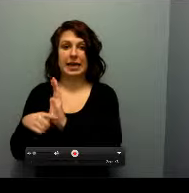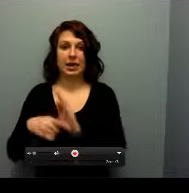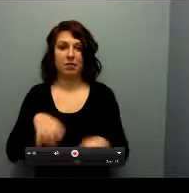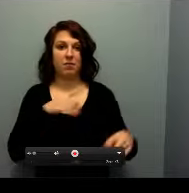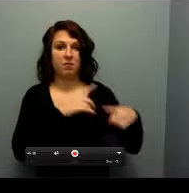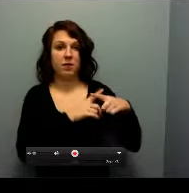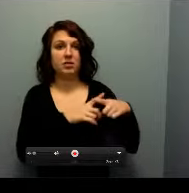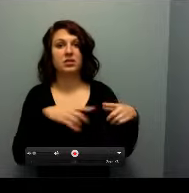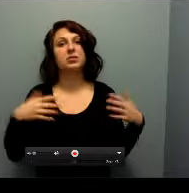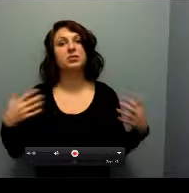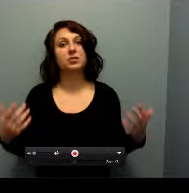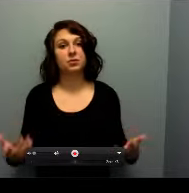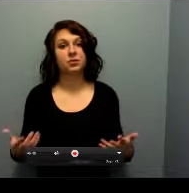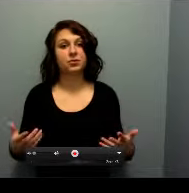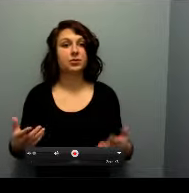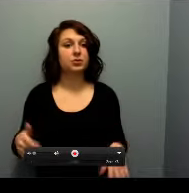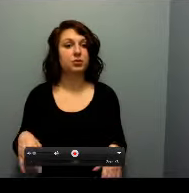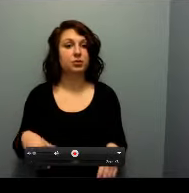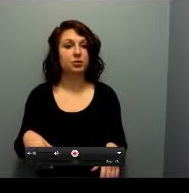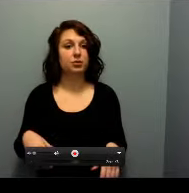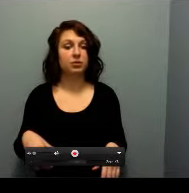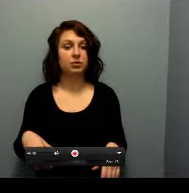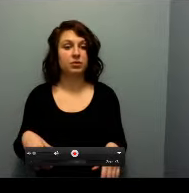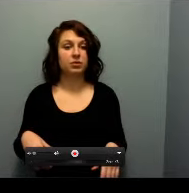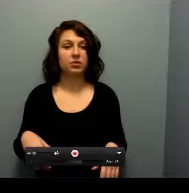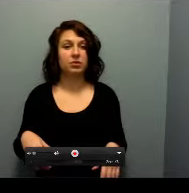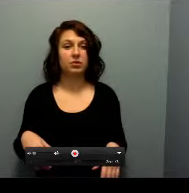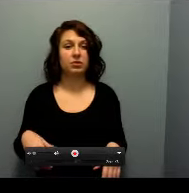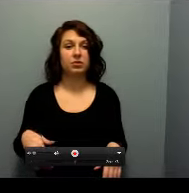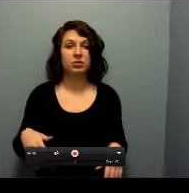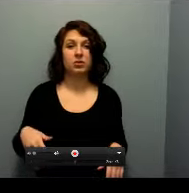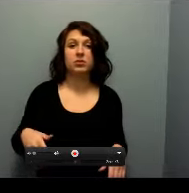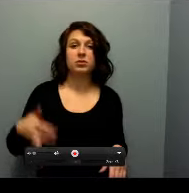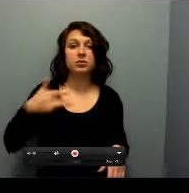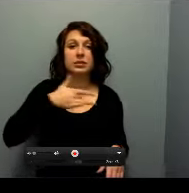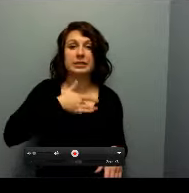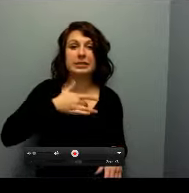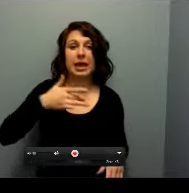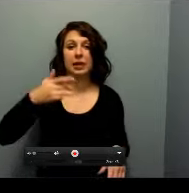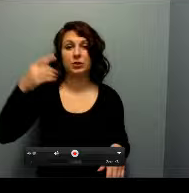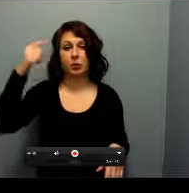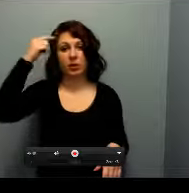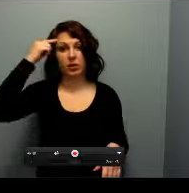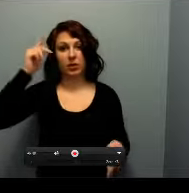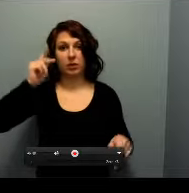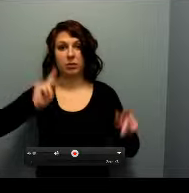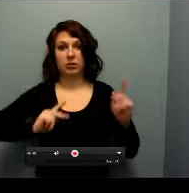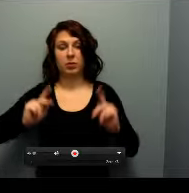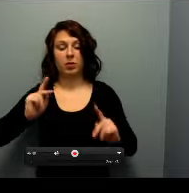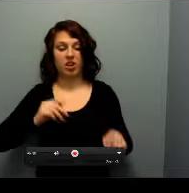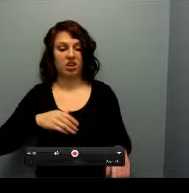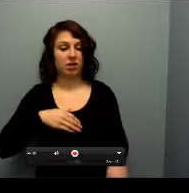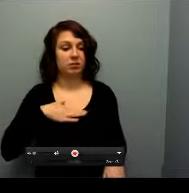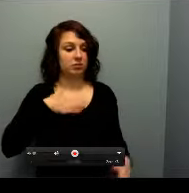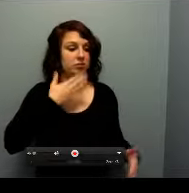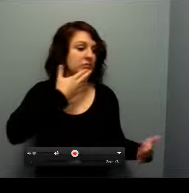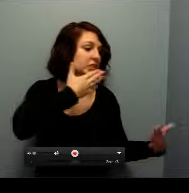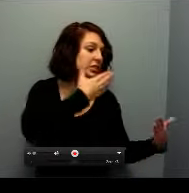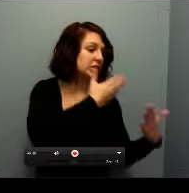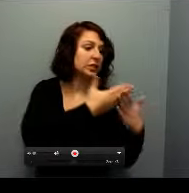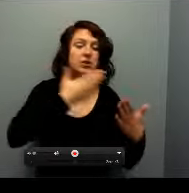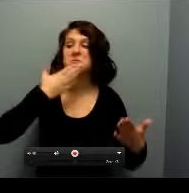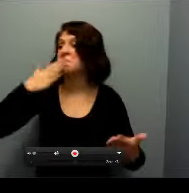We mostly think of people as good or bad. You know, it's sort of a positive